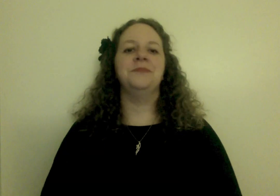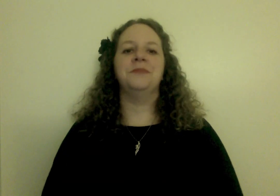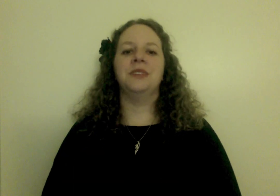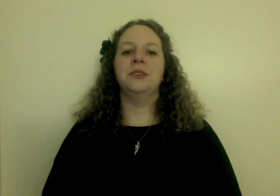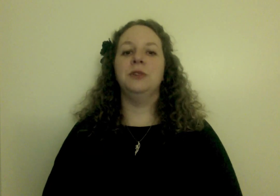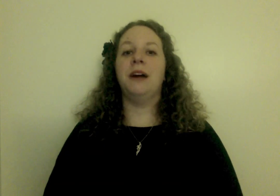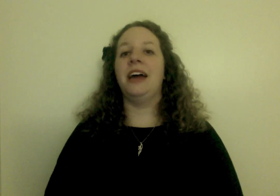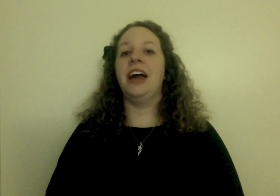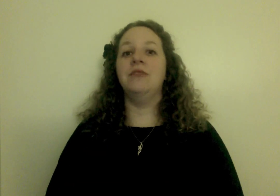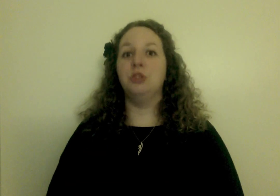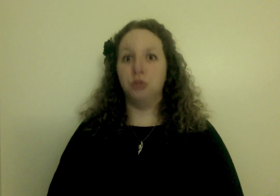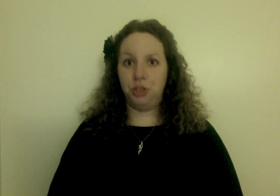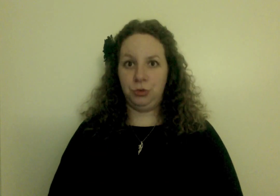What about I have no shoes?